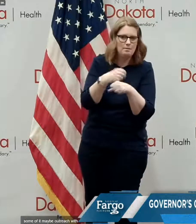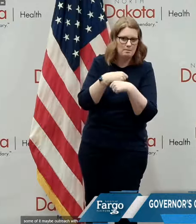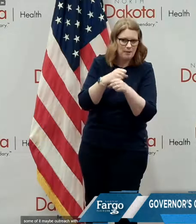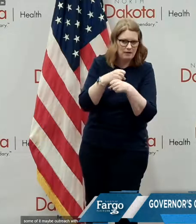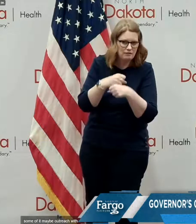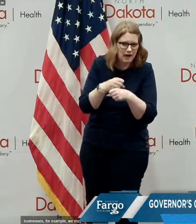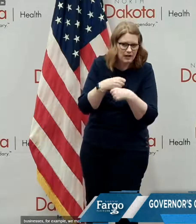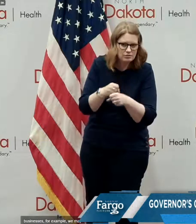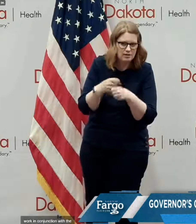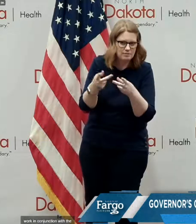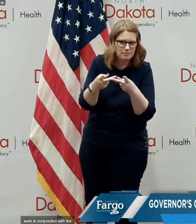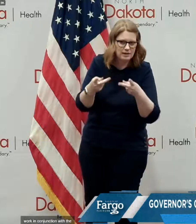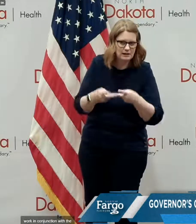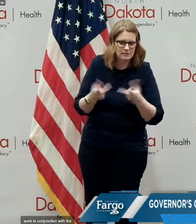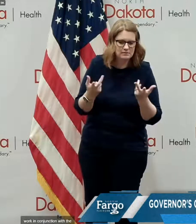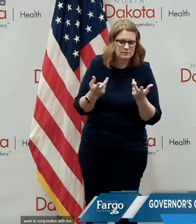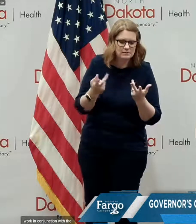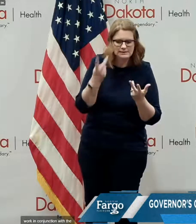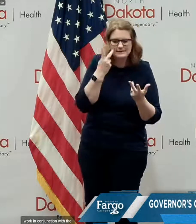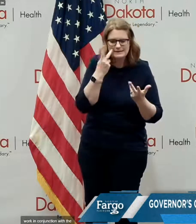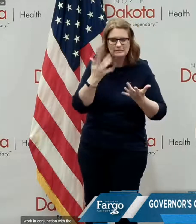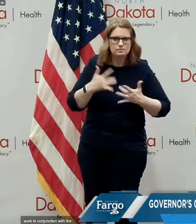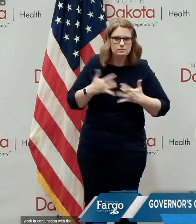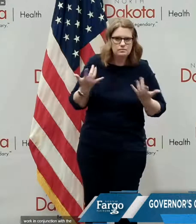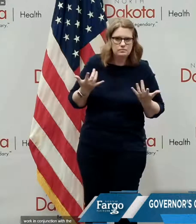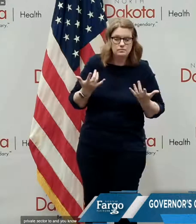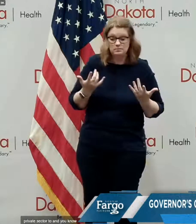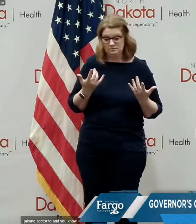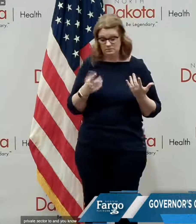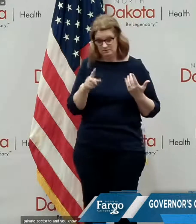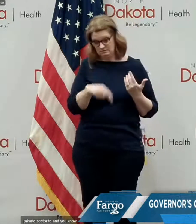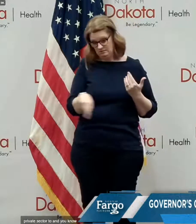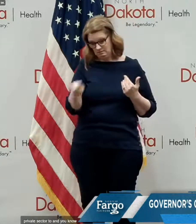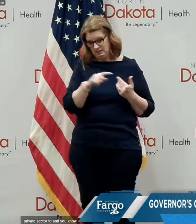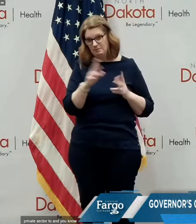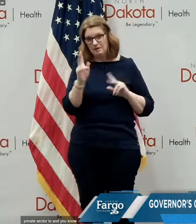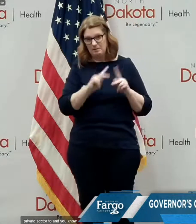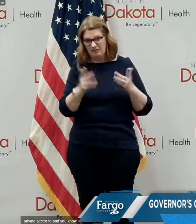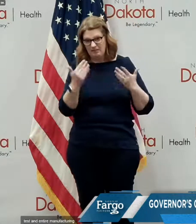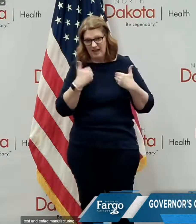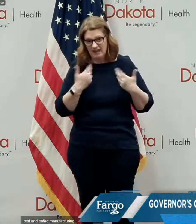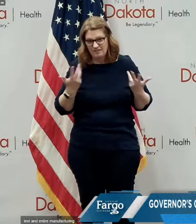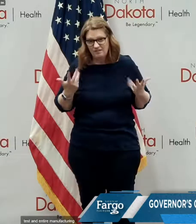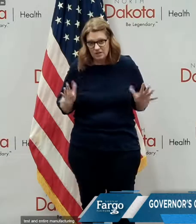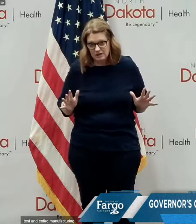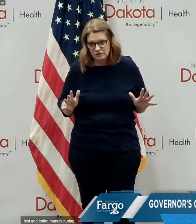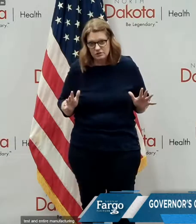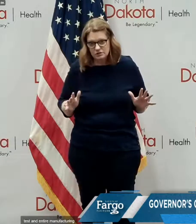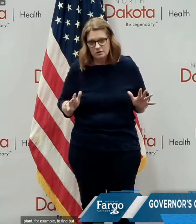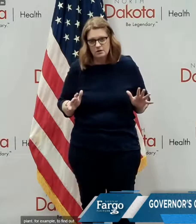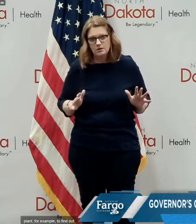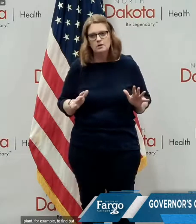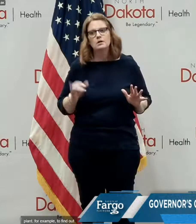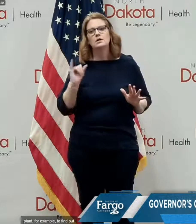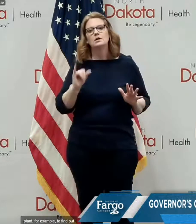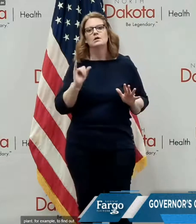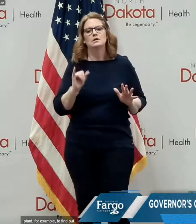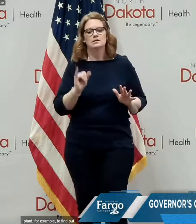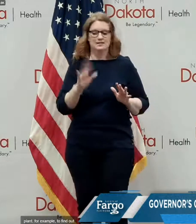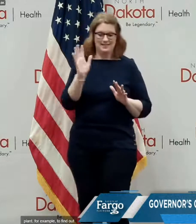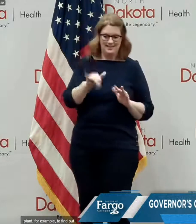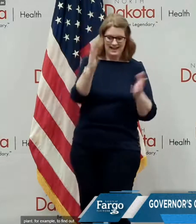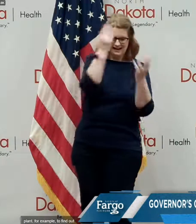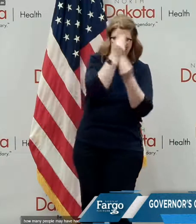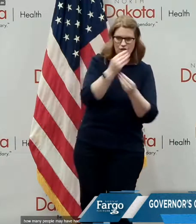plant, for example, to find out how many people may have had it. This can help us develop scenarios and understanding around how much